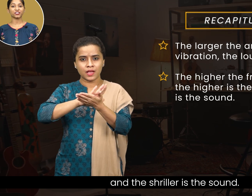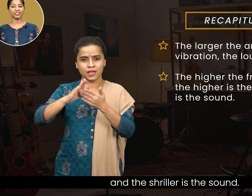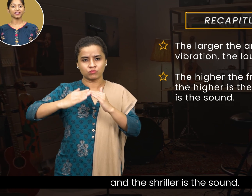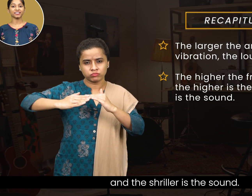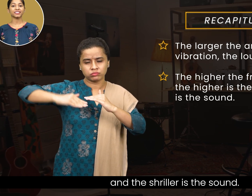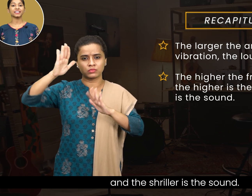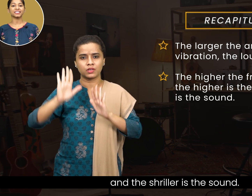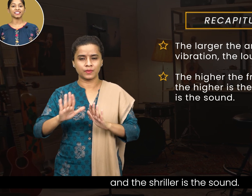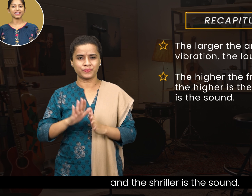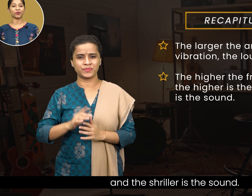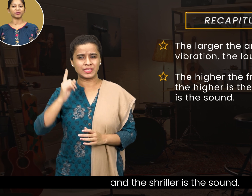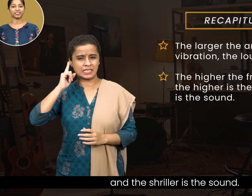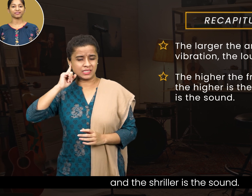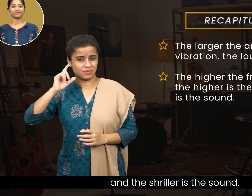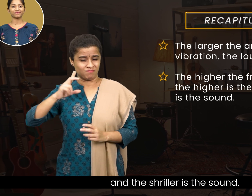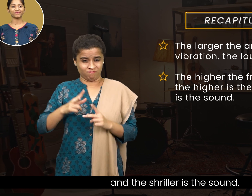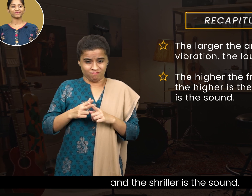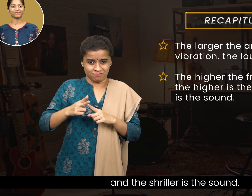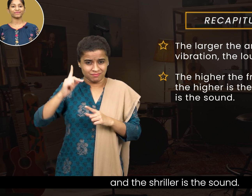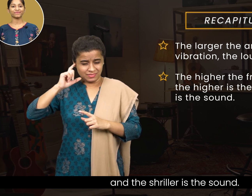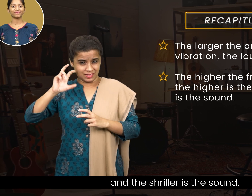and the shriller is the sound.